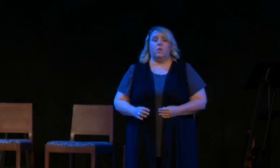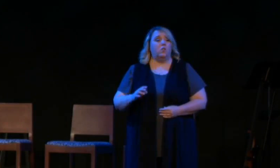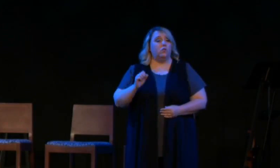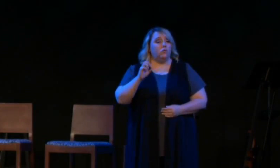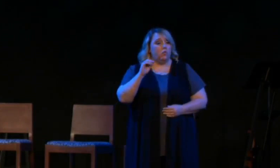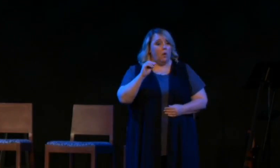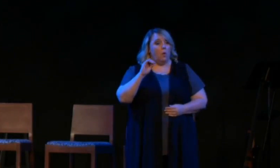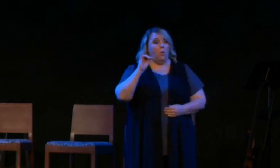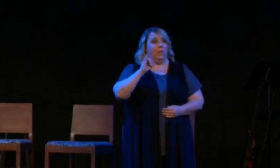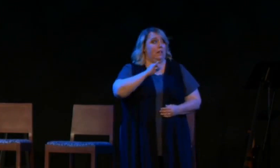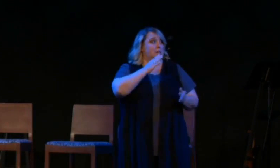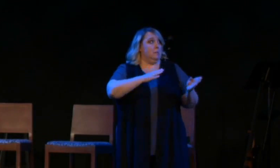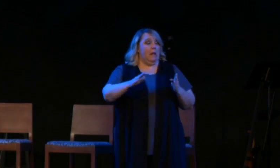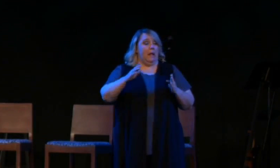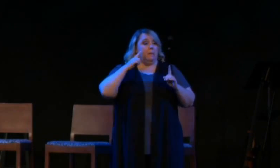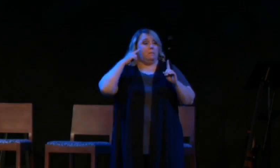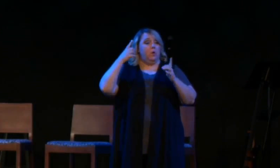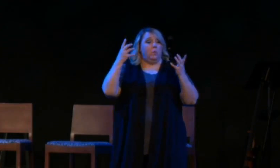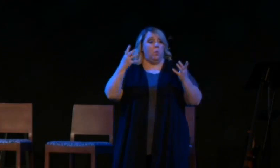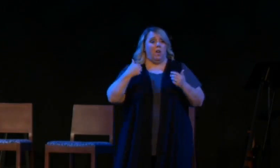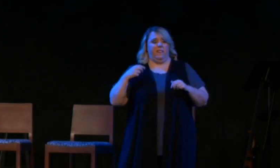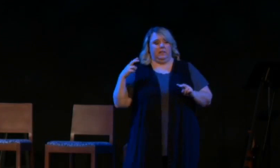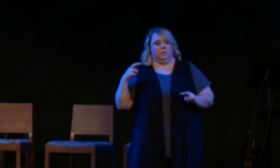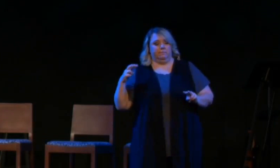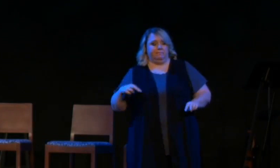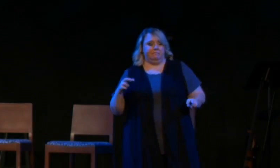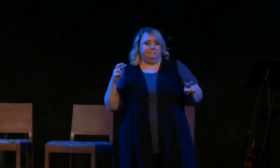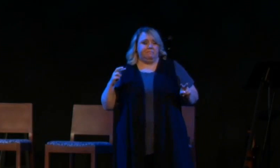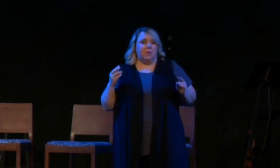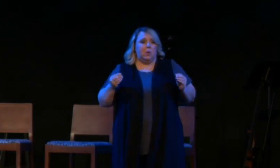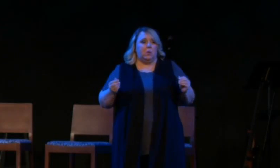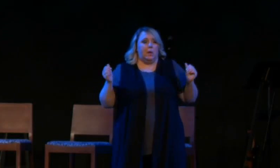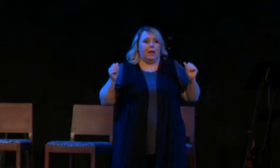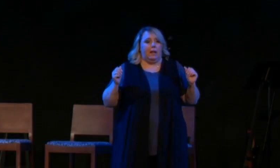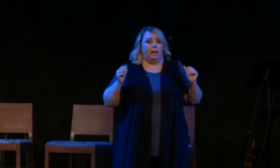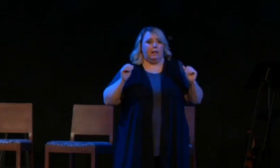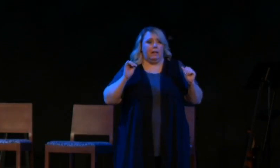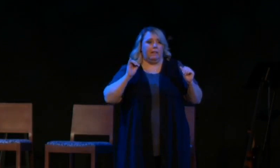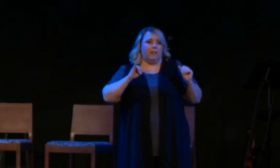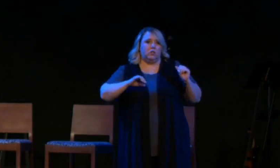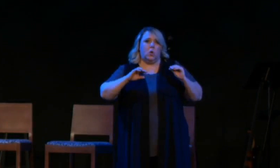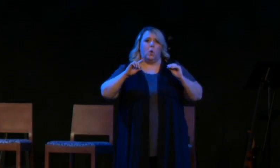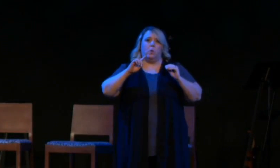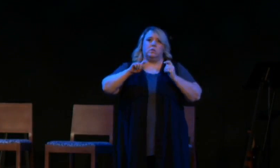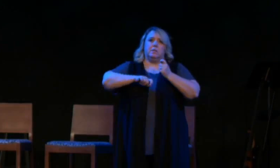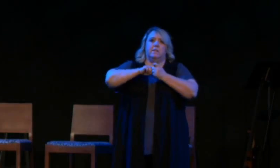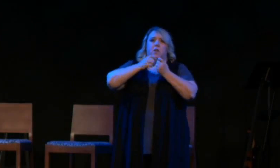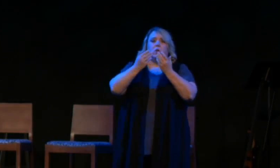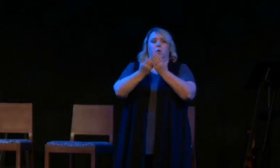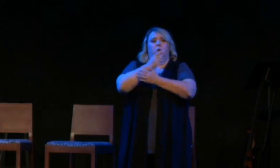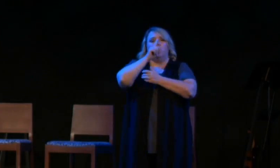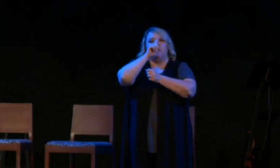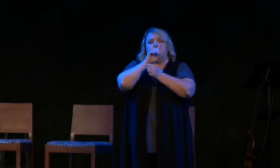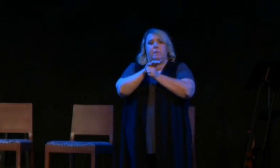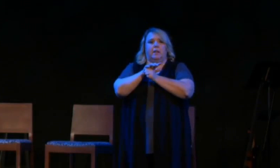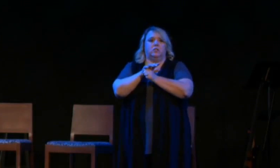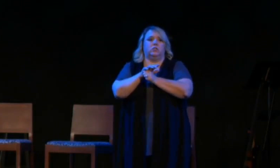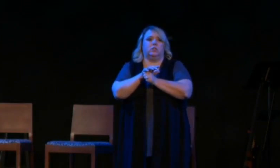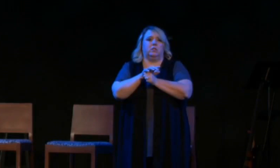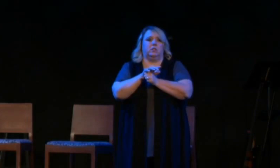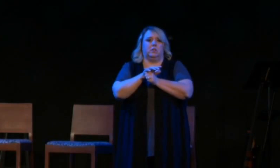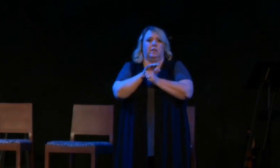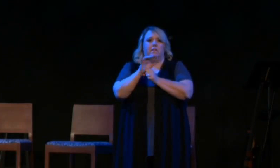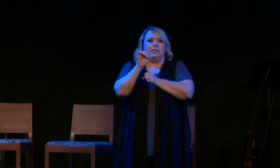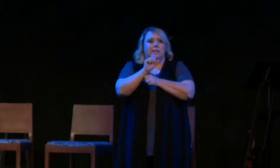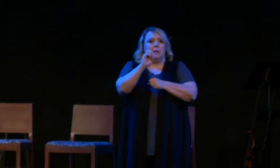away. Affirmation of all people is there, but there is no specific new affirmation of